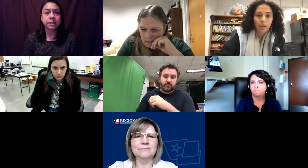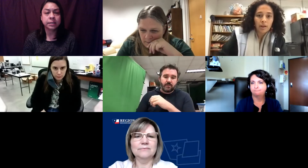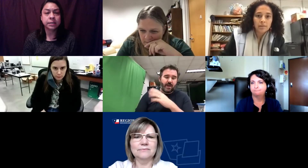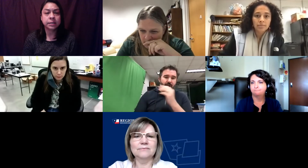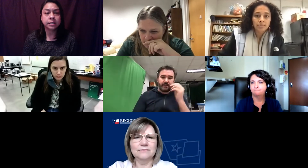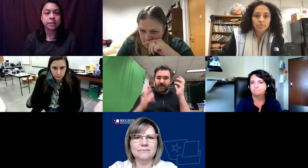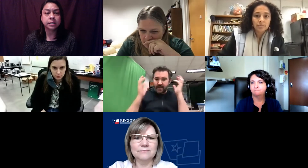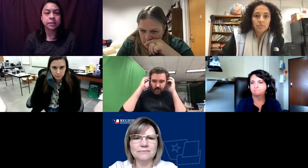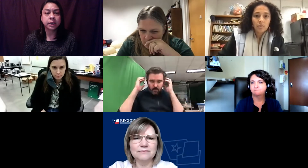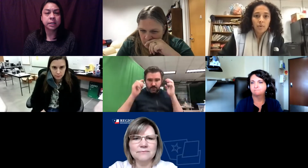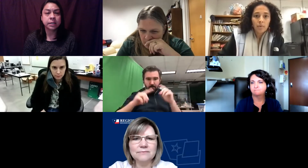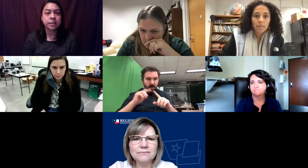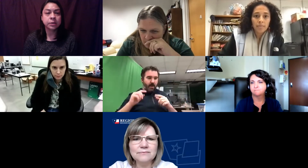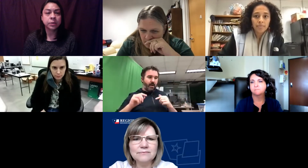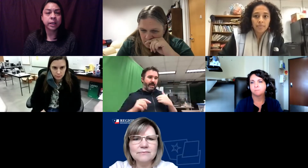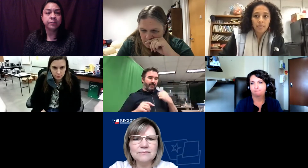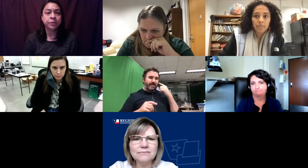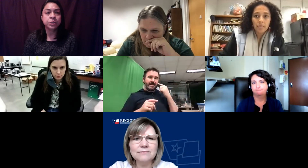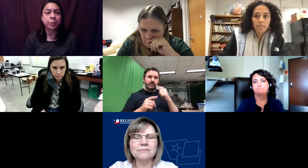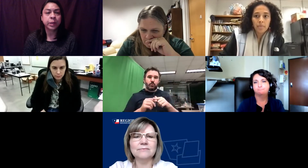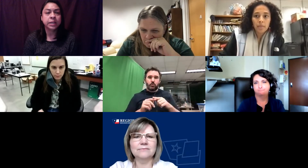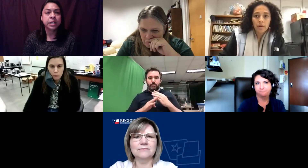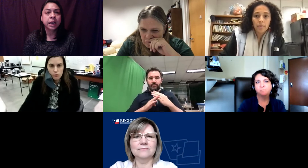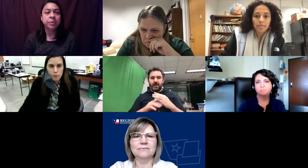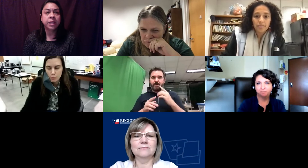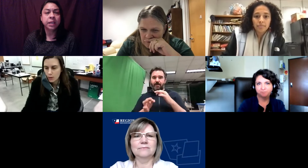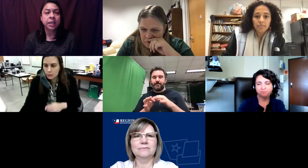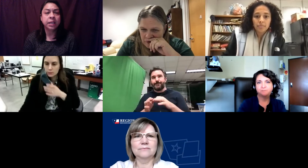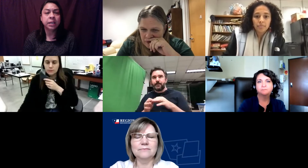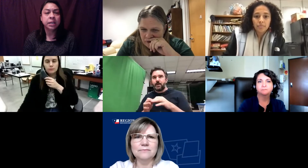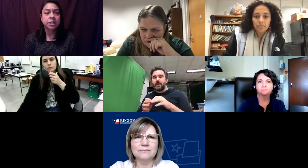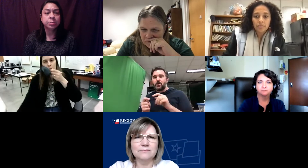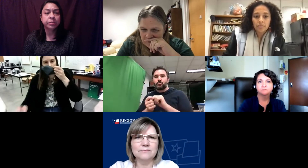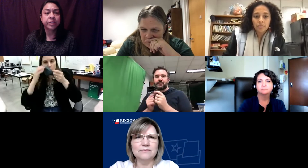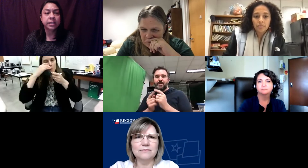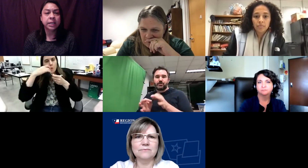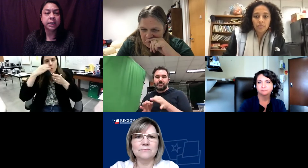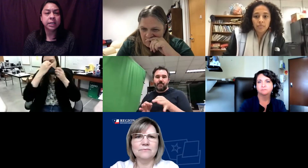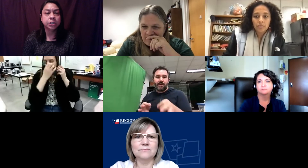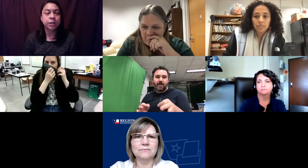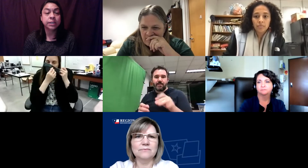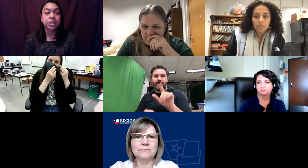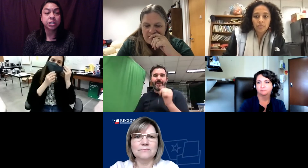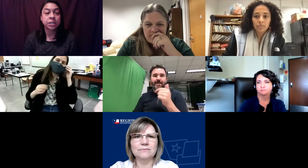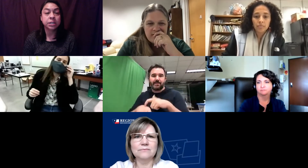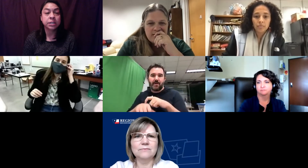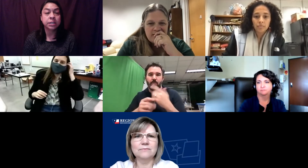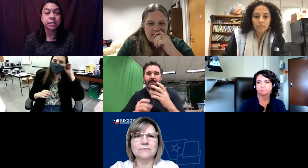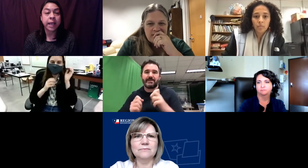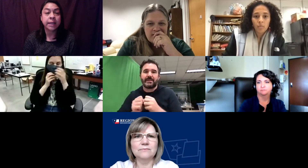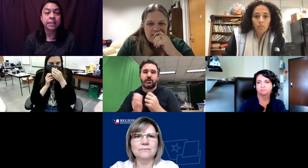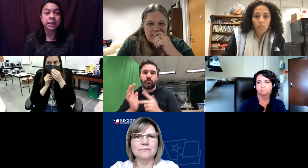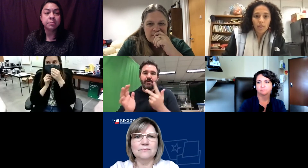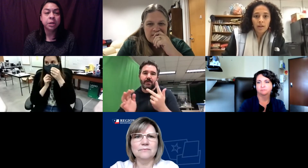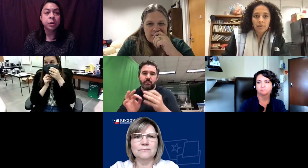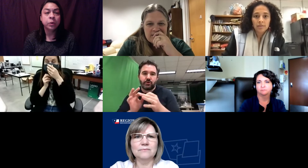it and with the headphones, but I'm thinking to prevent the translation